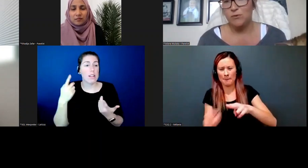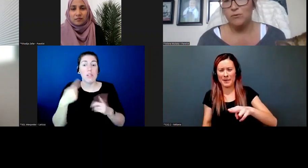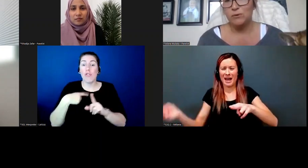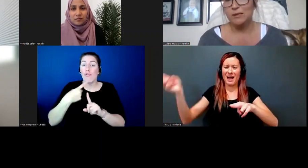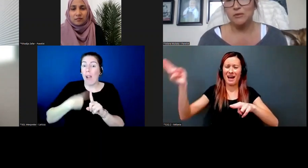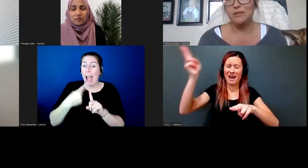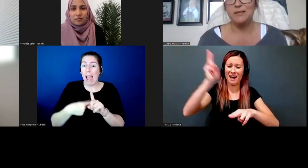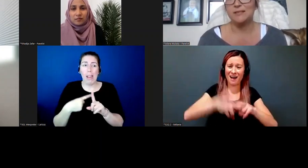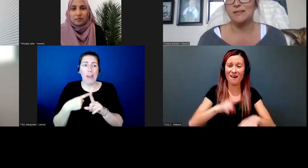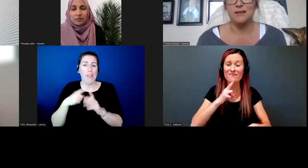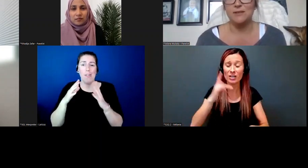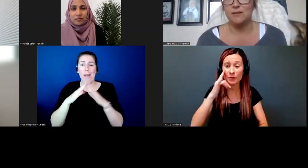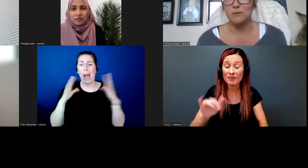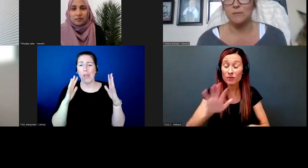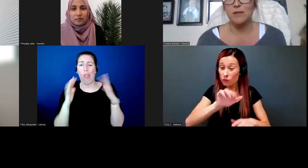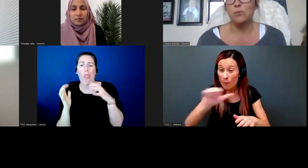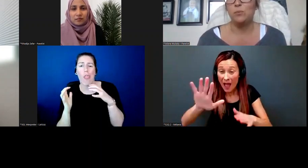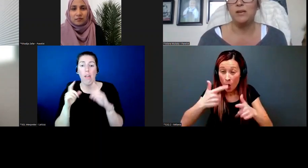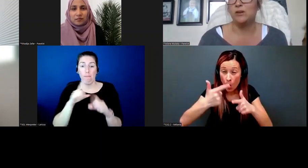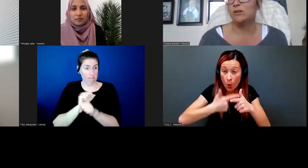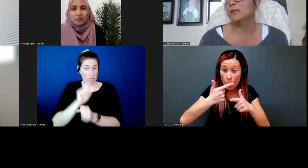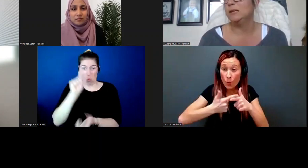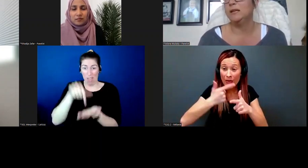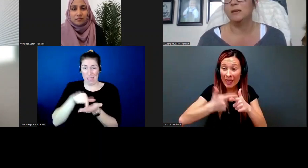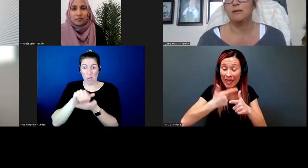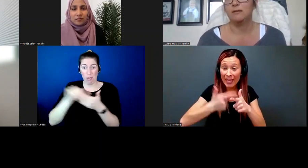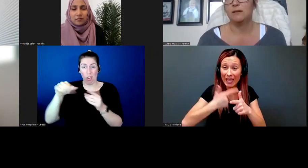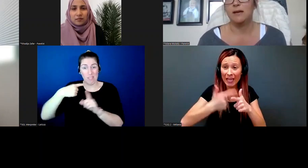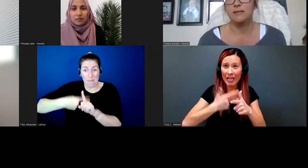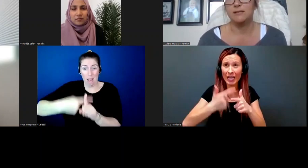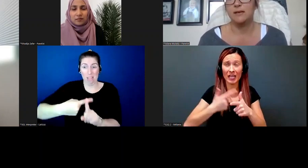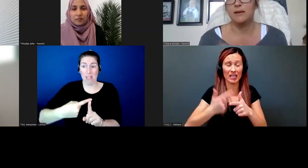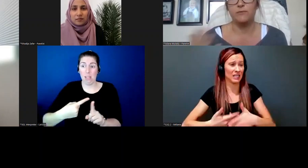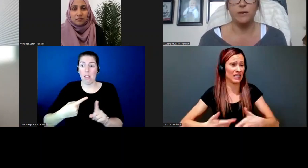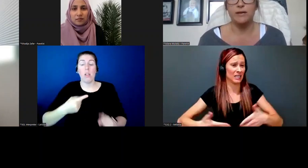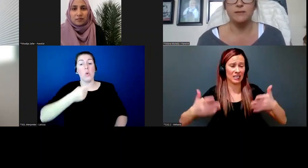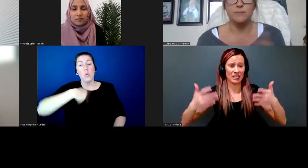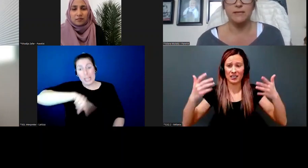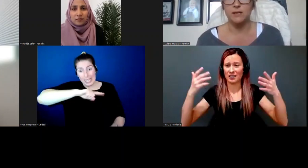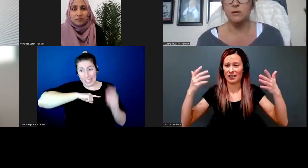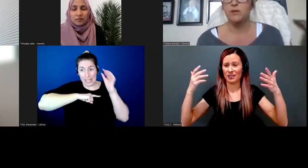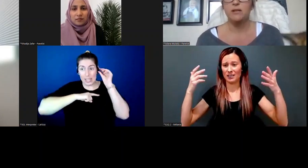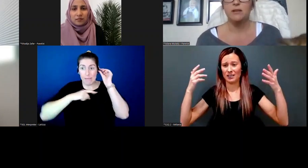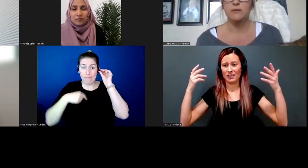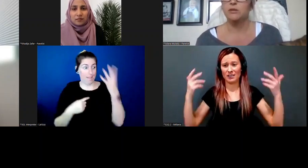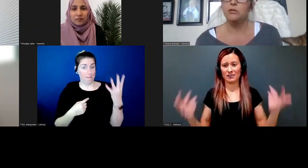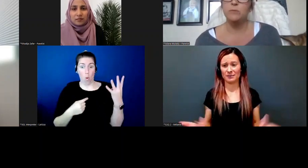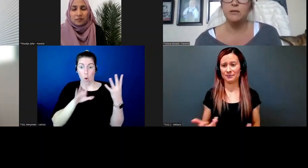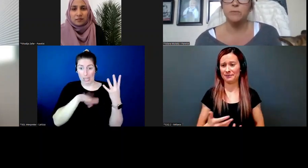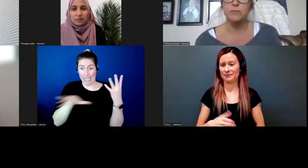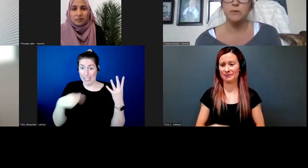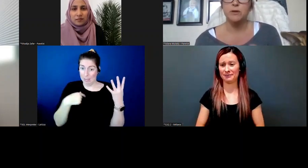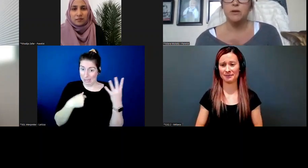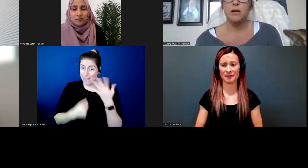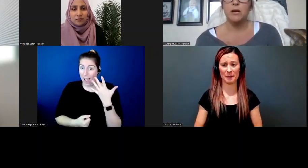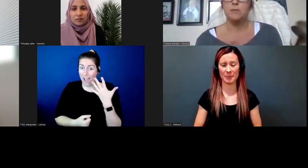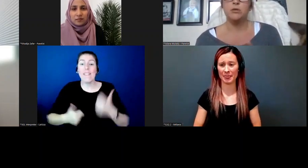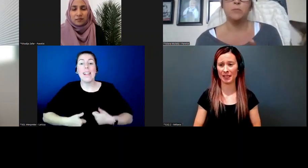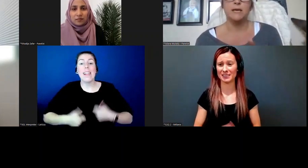on the road literally is $1,000 a month. We currently, as I said, I have 4 kids and myself, live in a